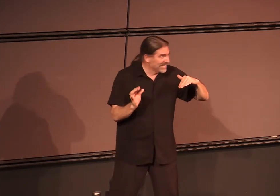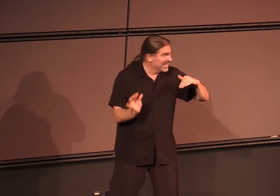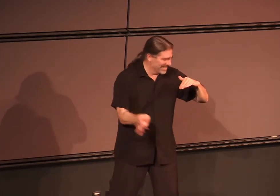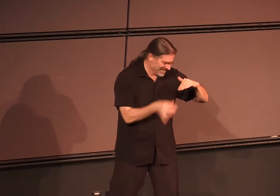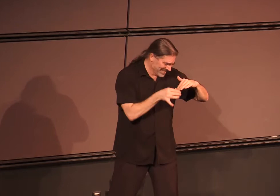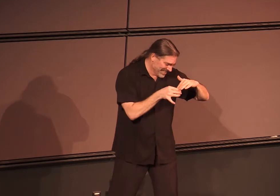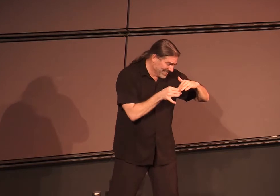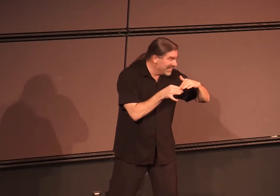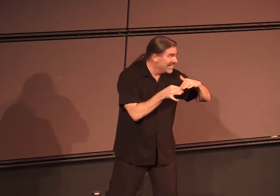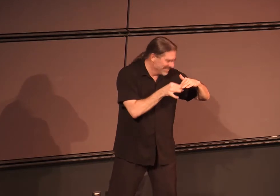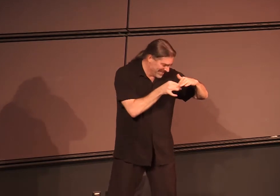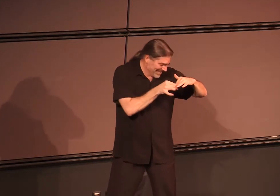The ring.